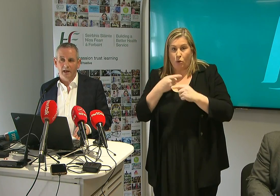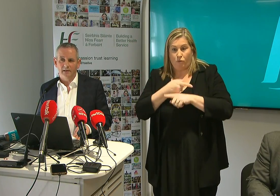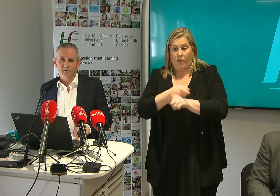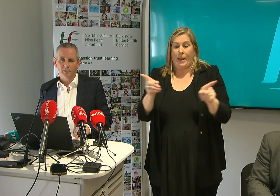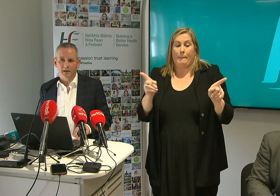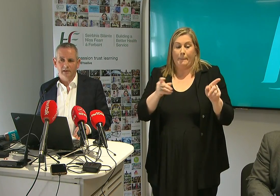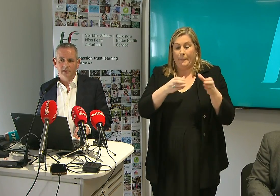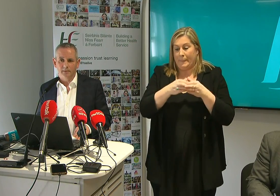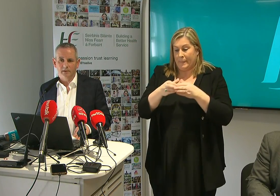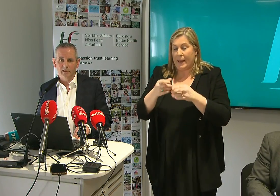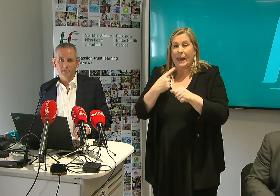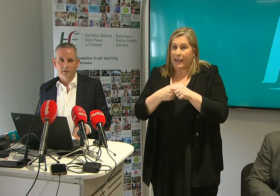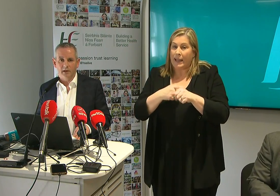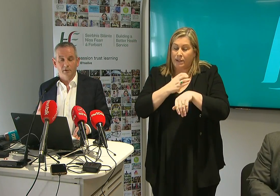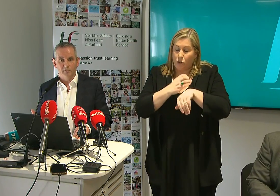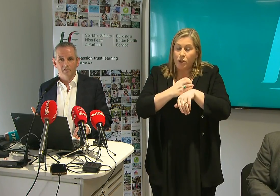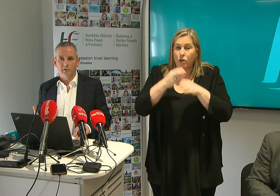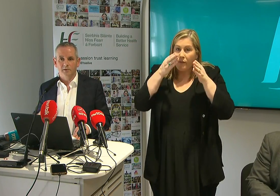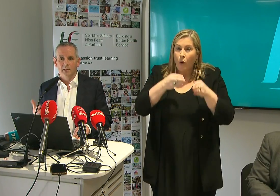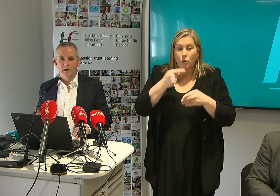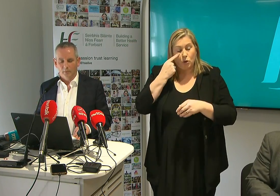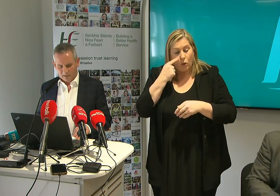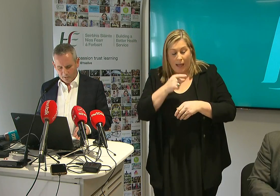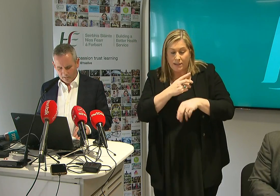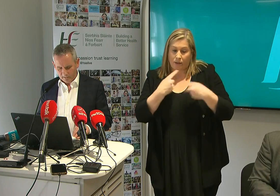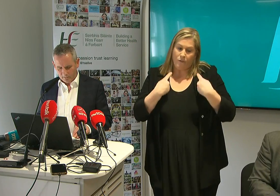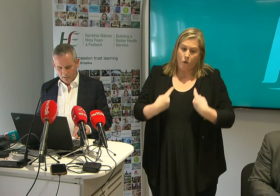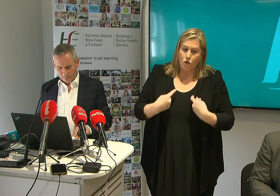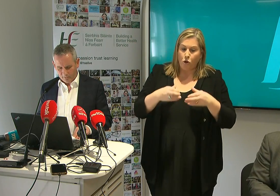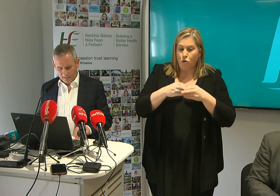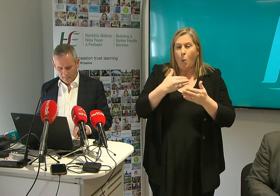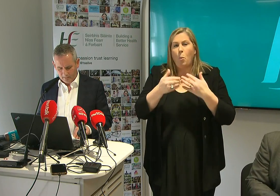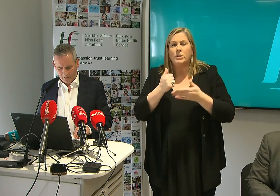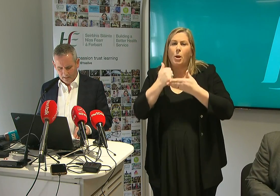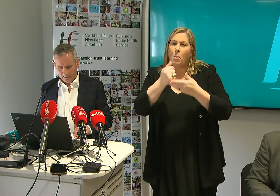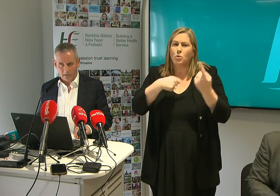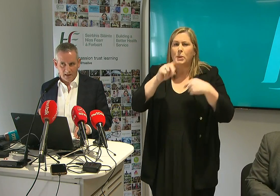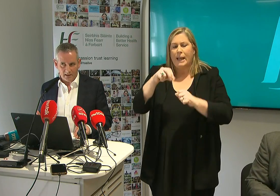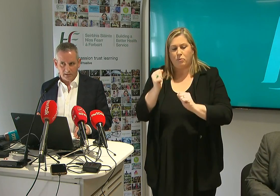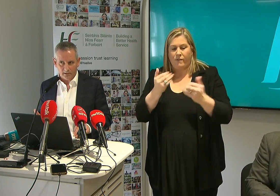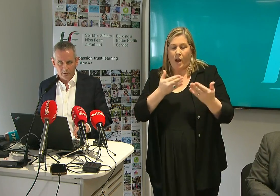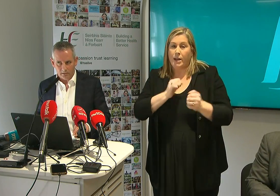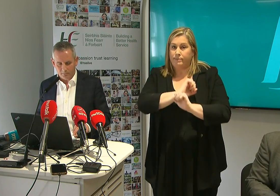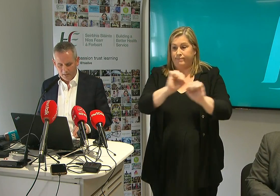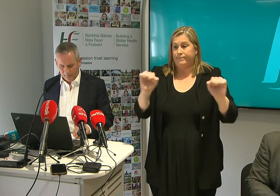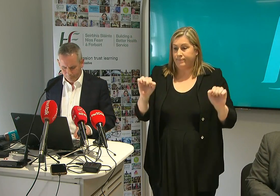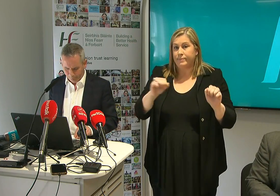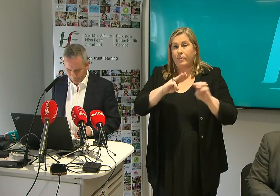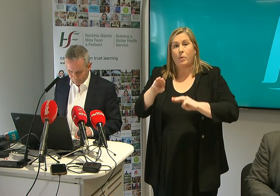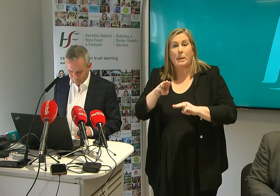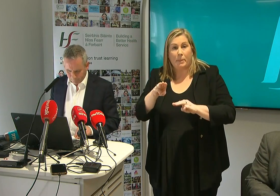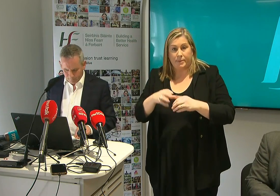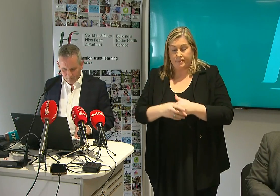focus again of the public health team in terms of looking at vulnerable groups and what supports we can provide in those settings or to those people.